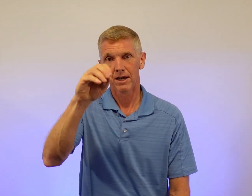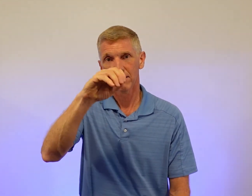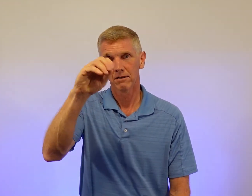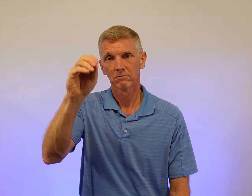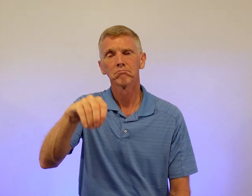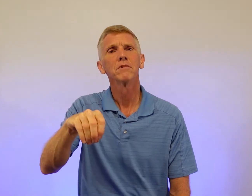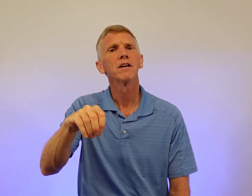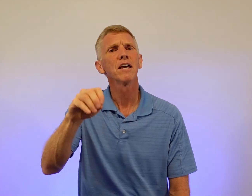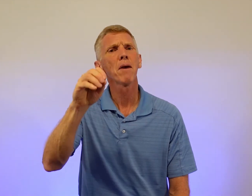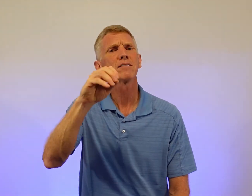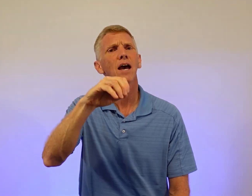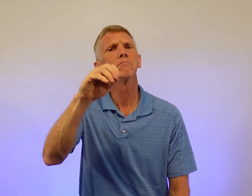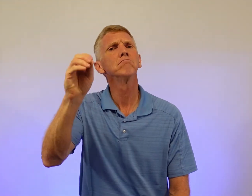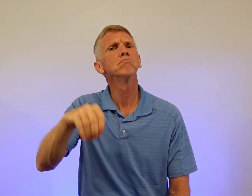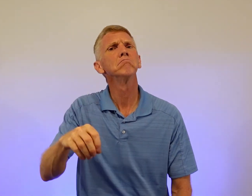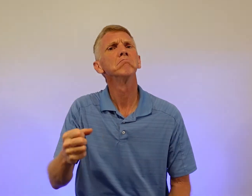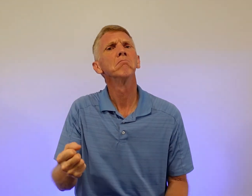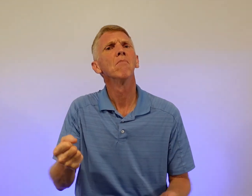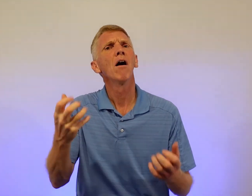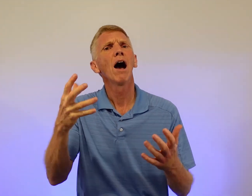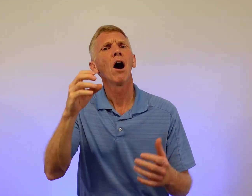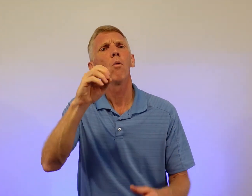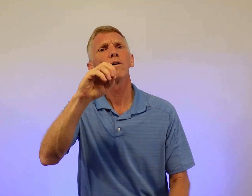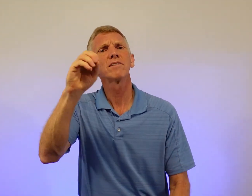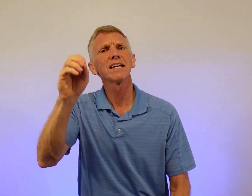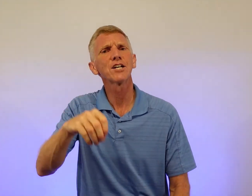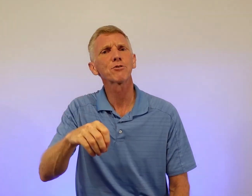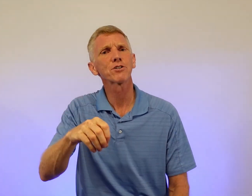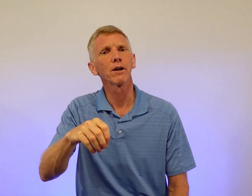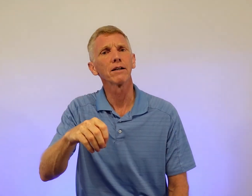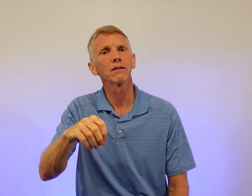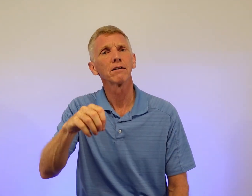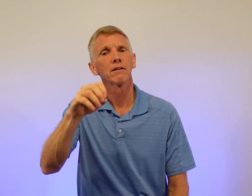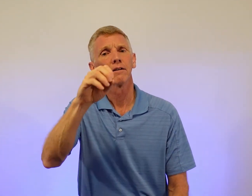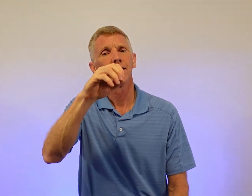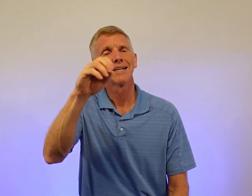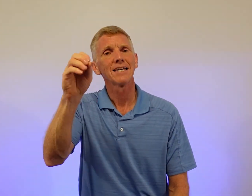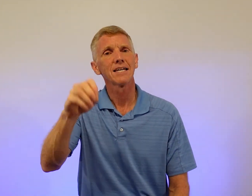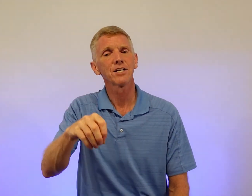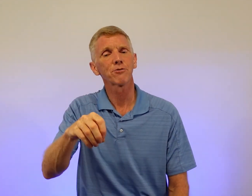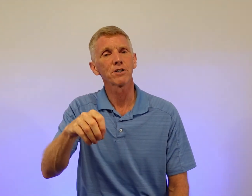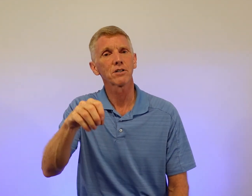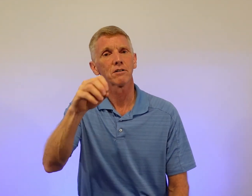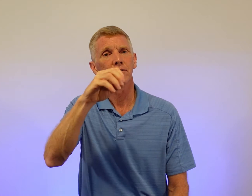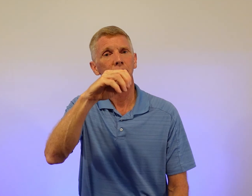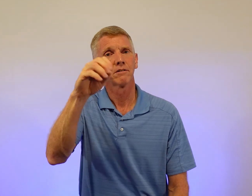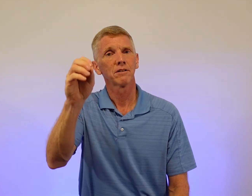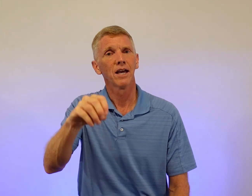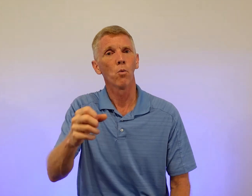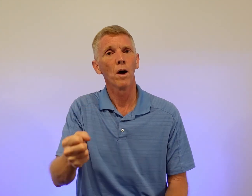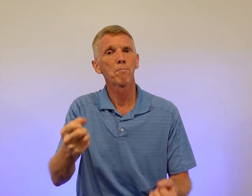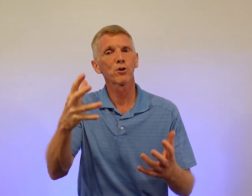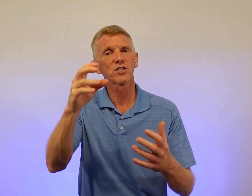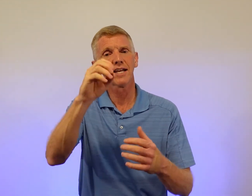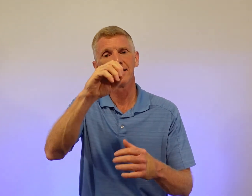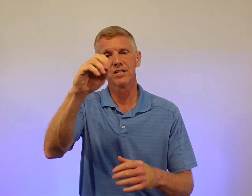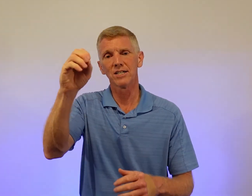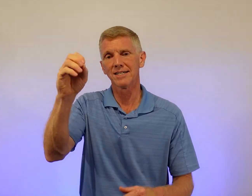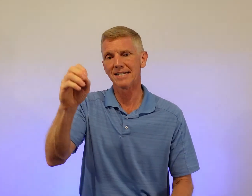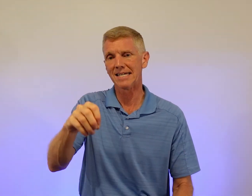Okay? He may say, what's the interest rate? Interest. Okay, what percentage is the